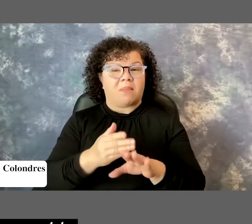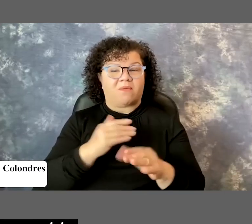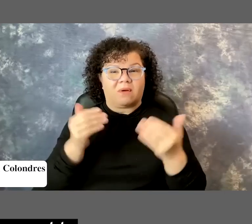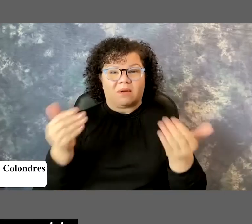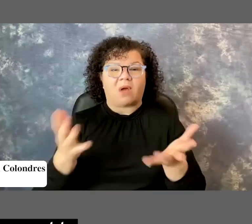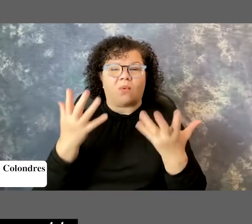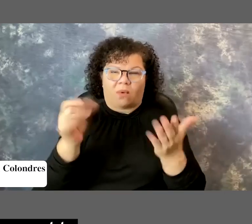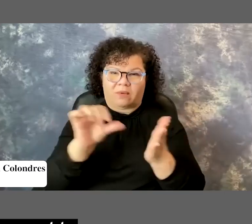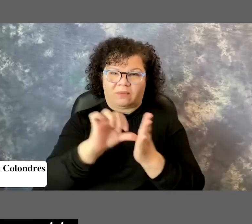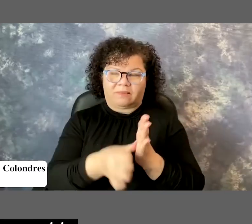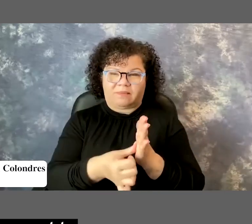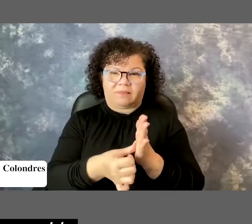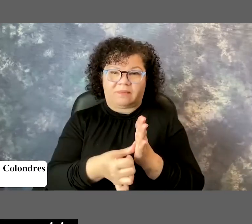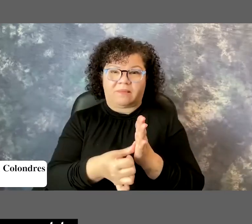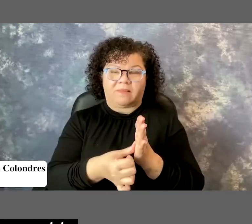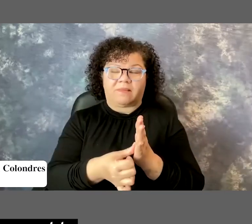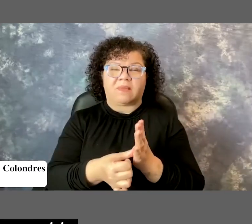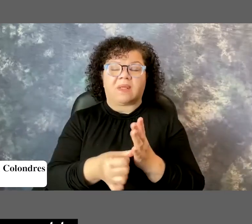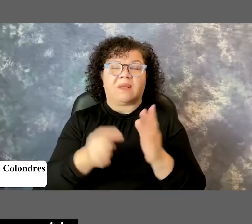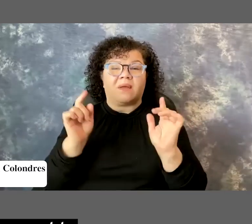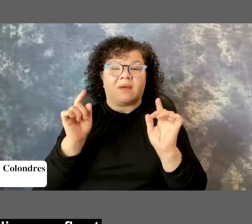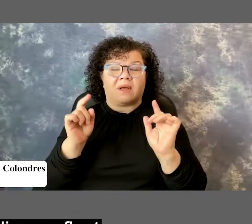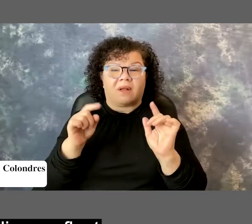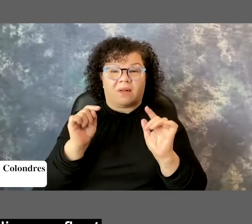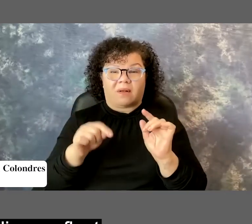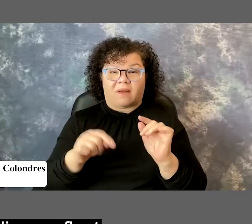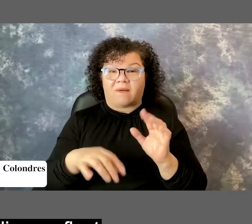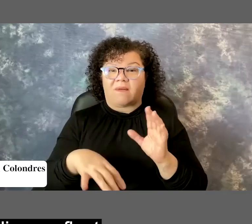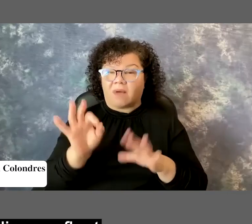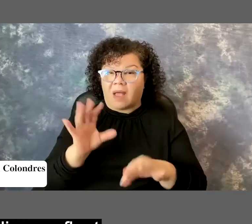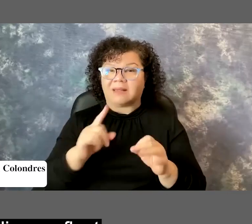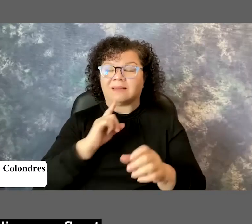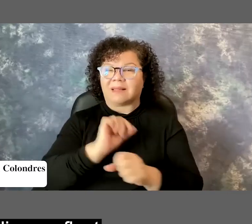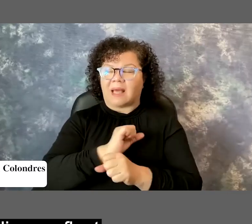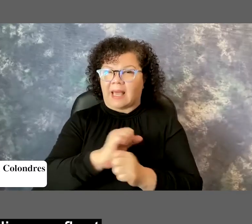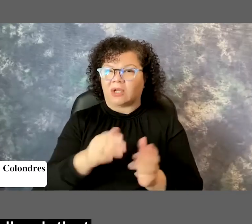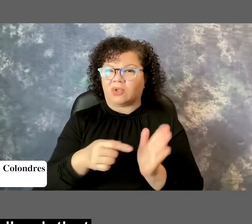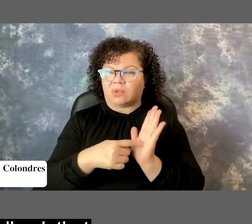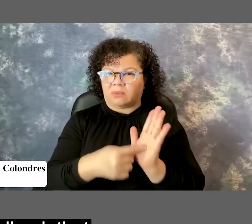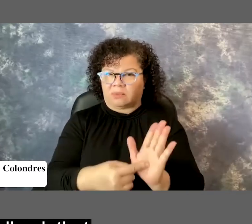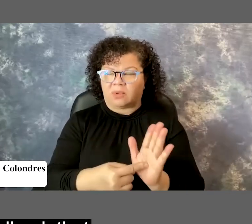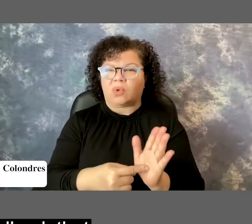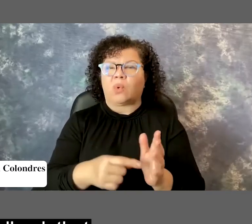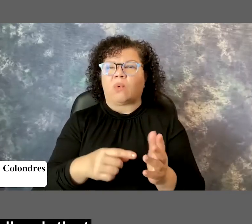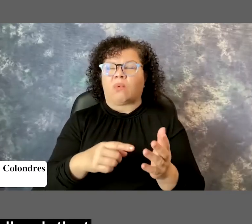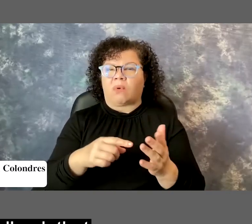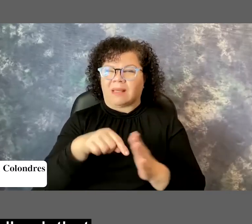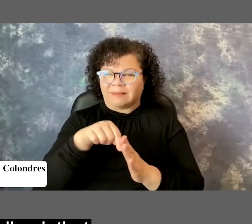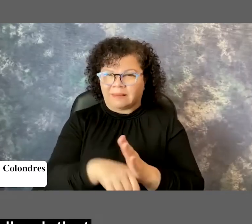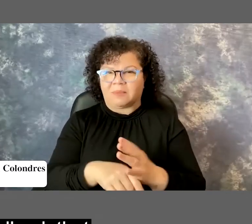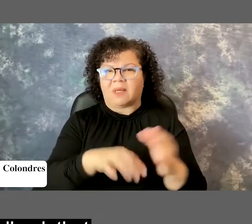to emphasize these findings actually reflect and they deepen the feedback that